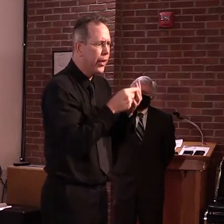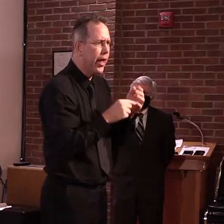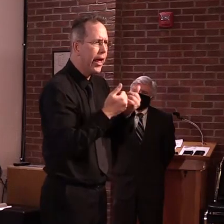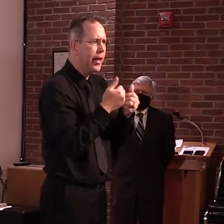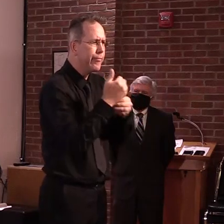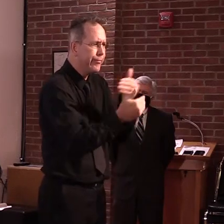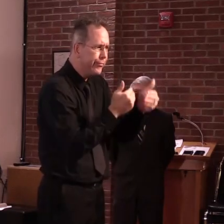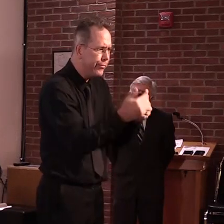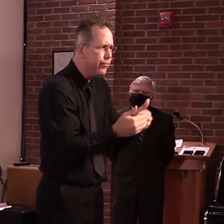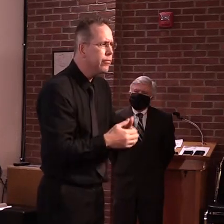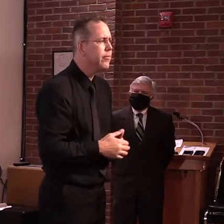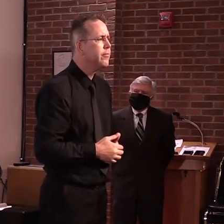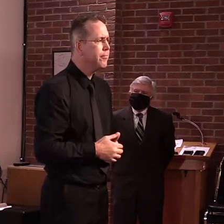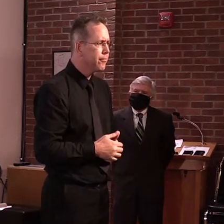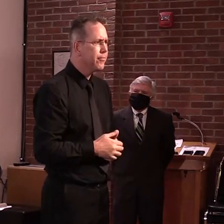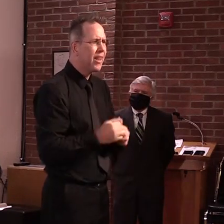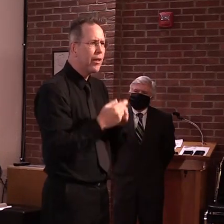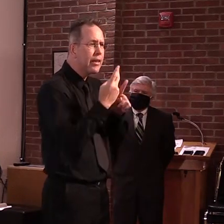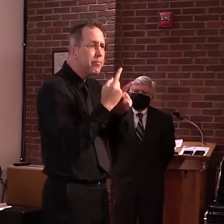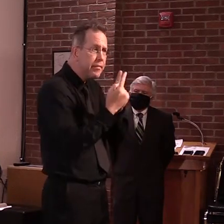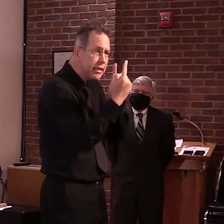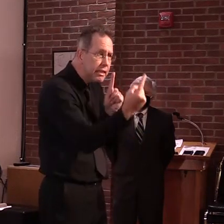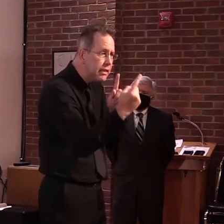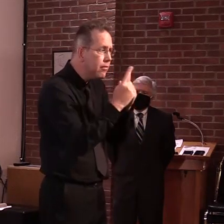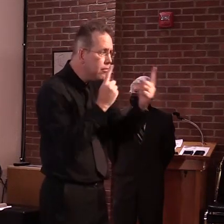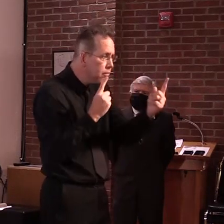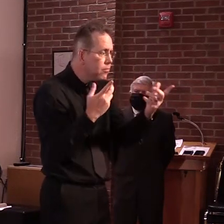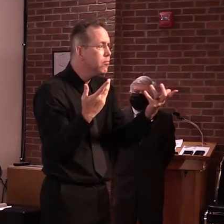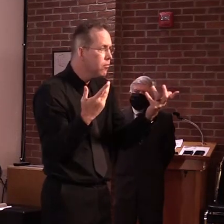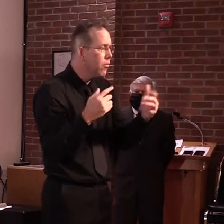physical distancing and so forth. Secretary Young?